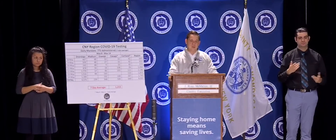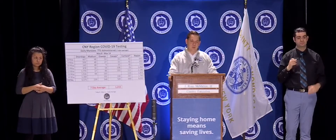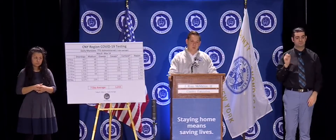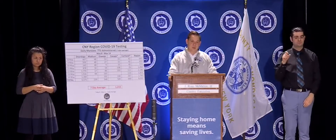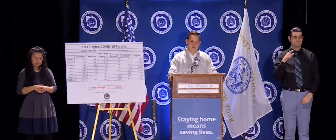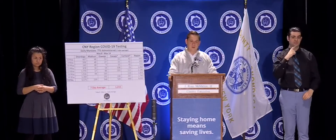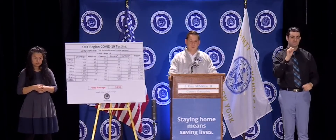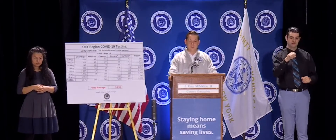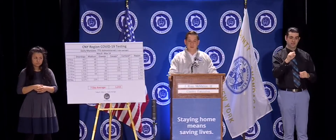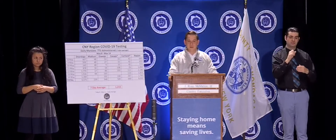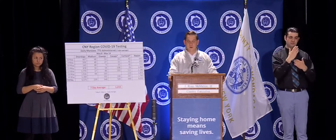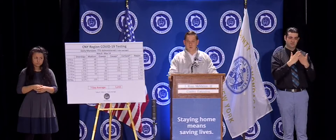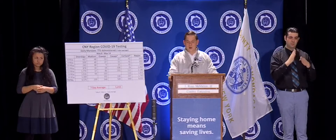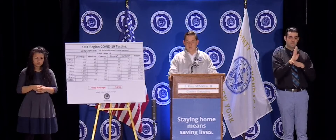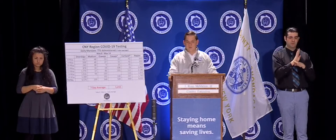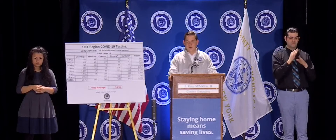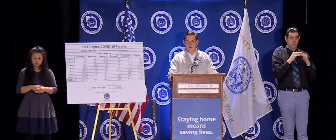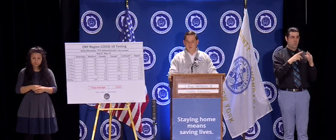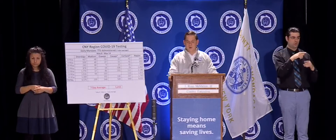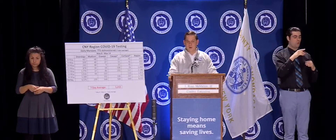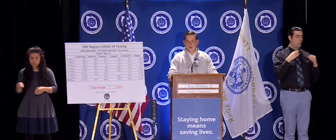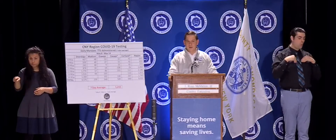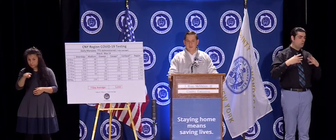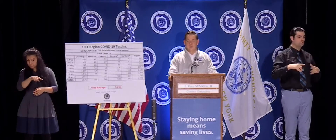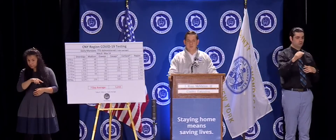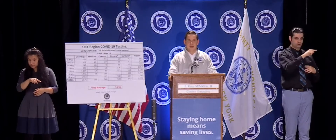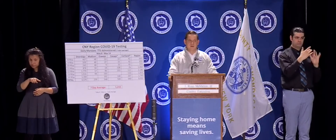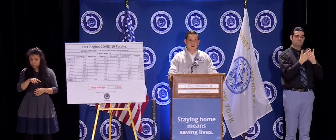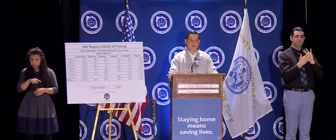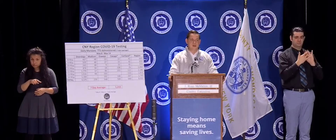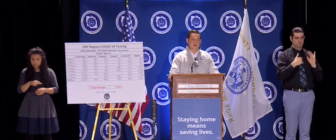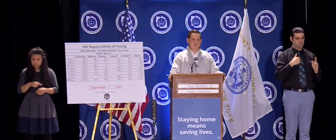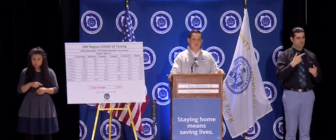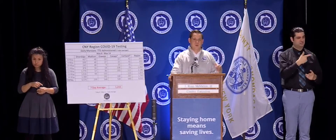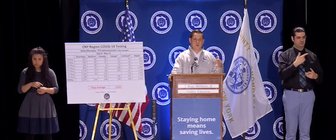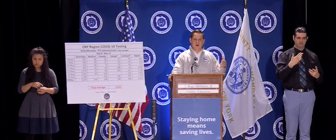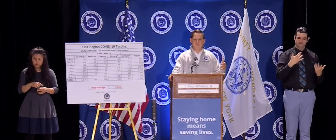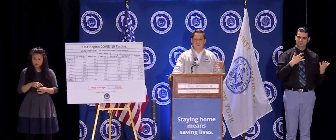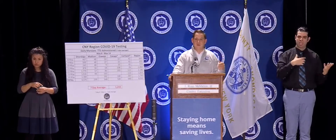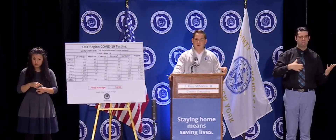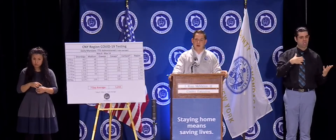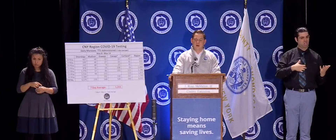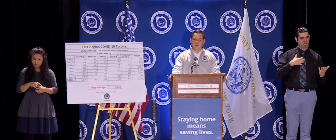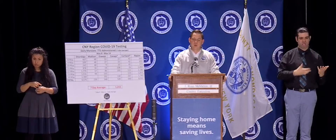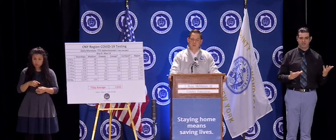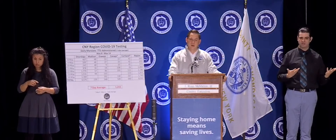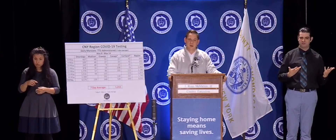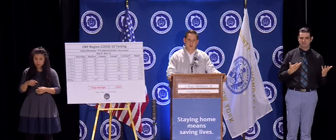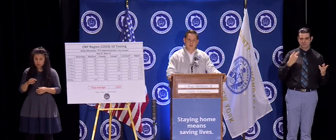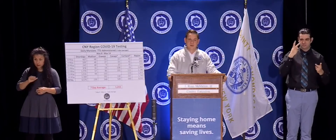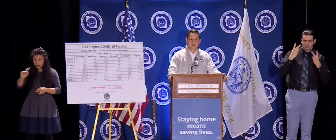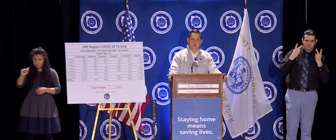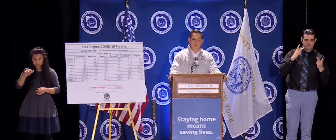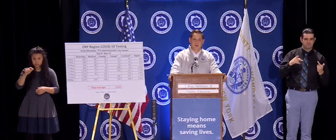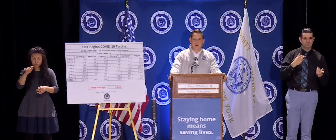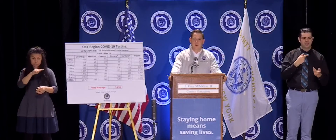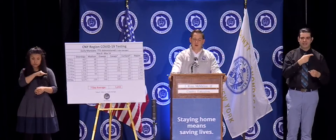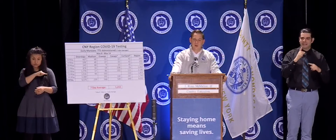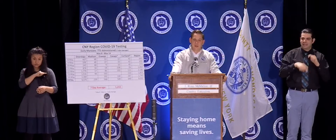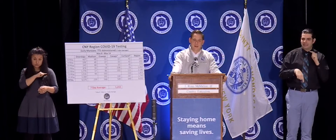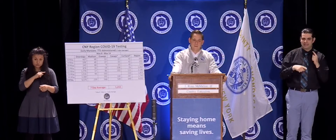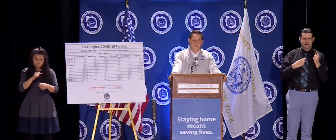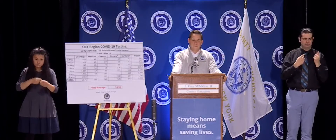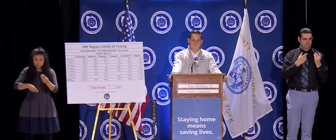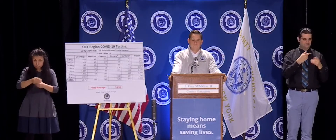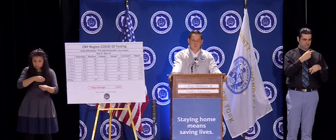they're not employees. They don't qualify for some of the benefits that other people qualify for on unemployment. So they've really been hit